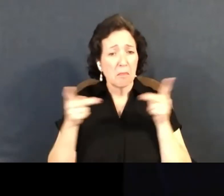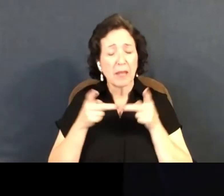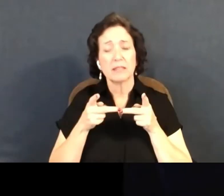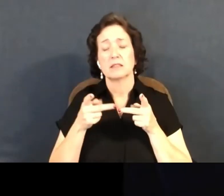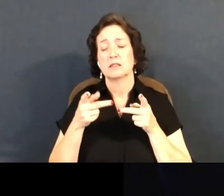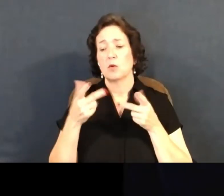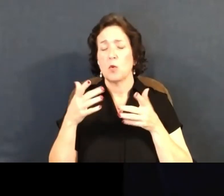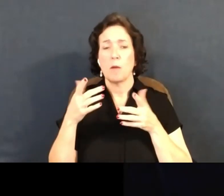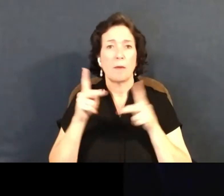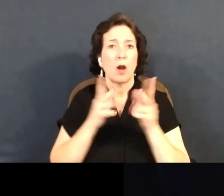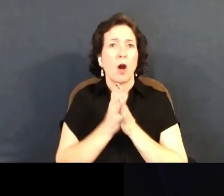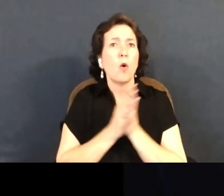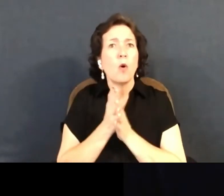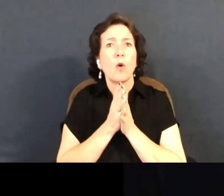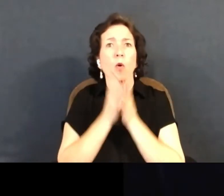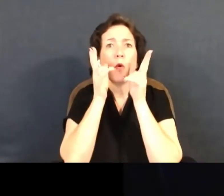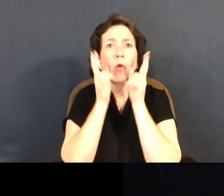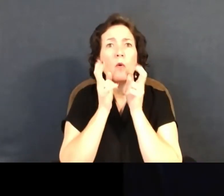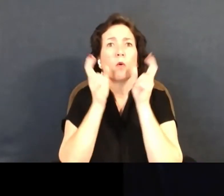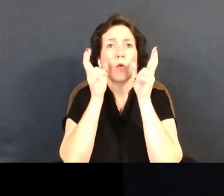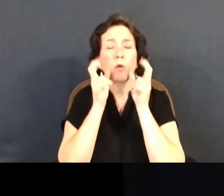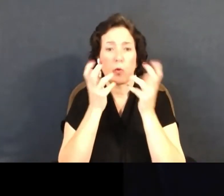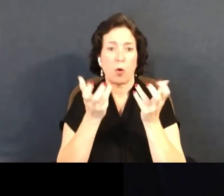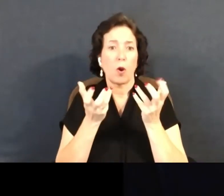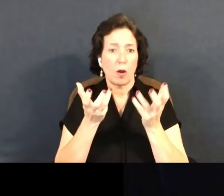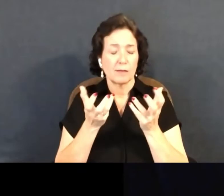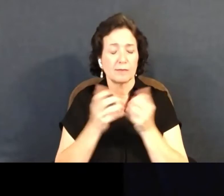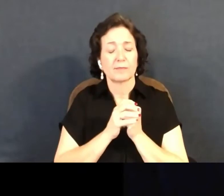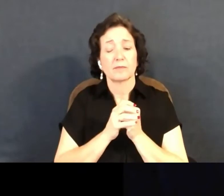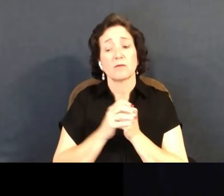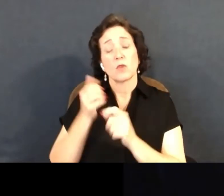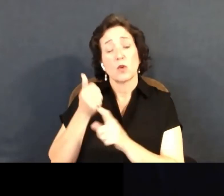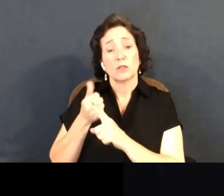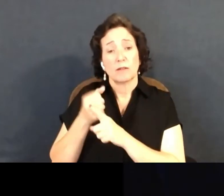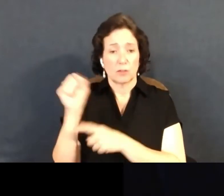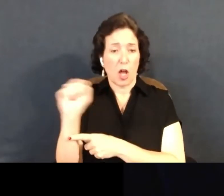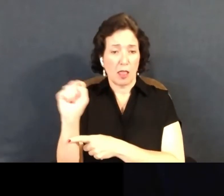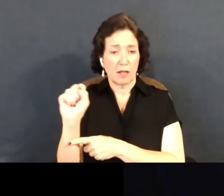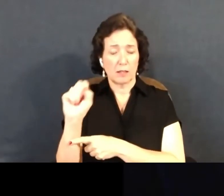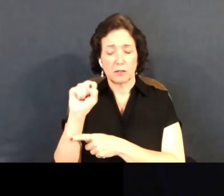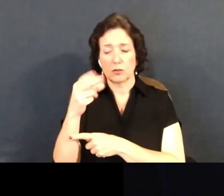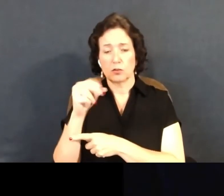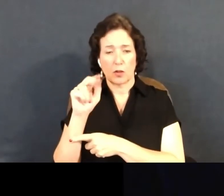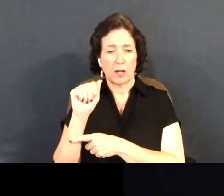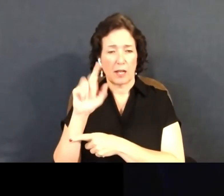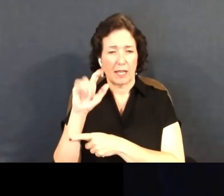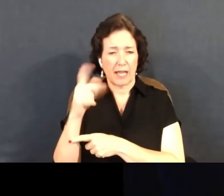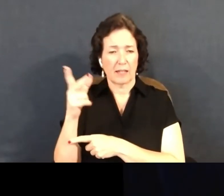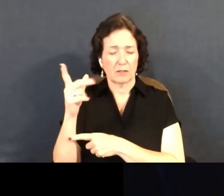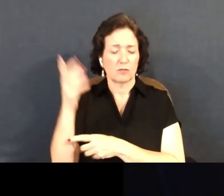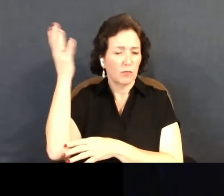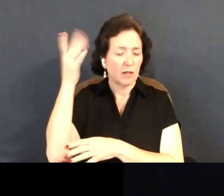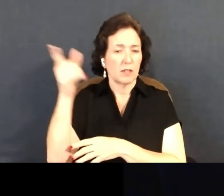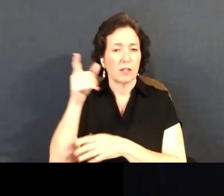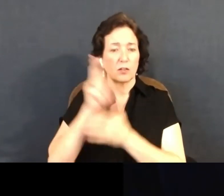been eager and listening ears to hear. Shonaleigh has lectured about Jewish storytelling at the University of Derby